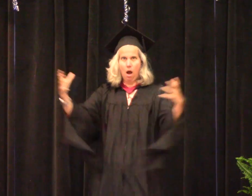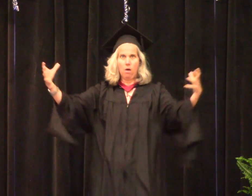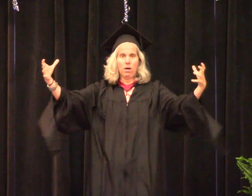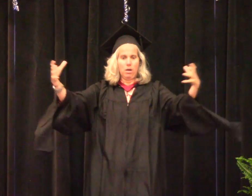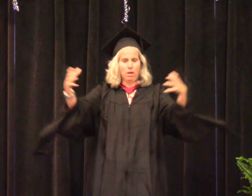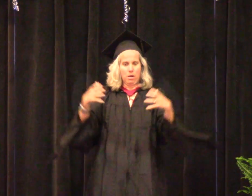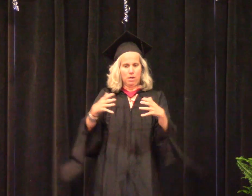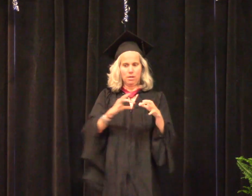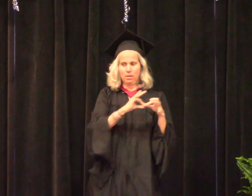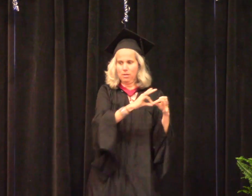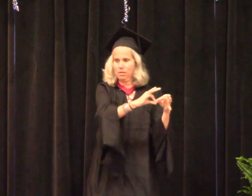around you.